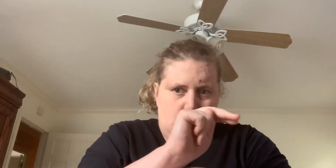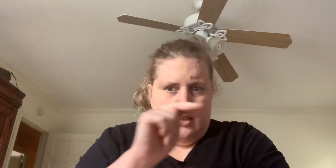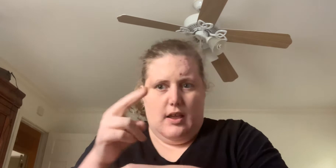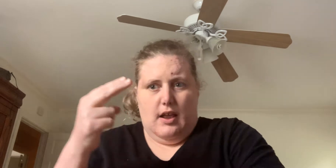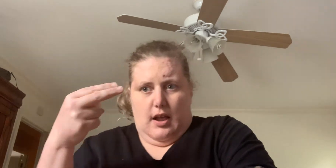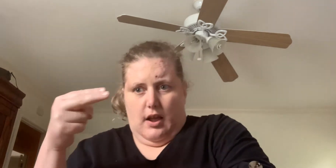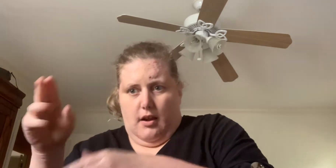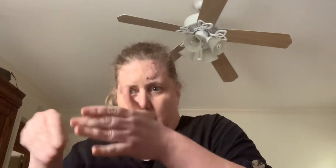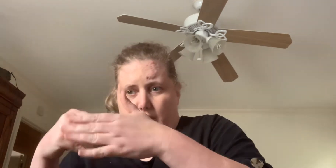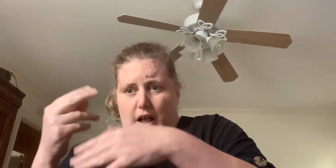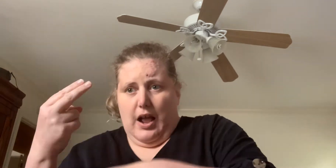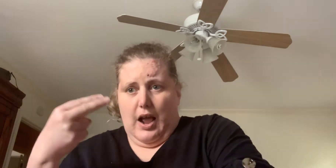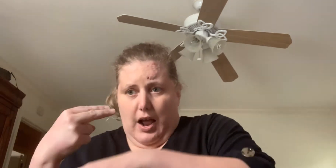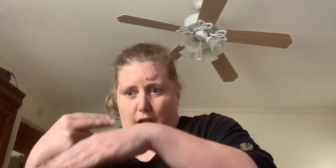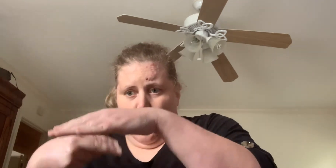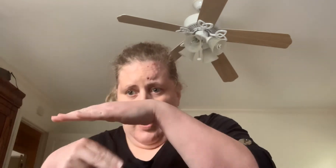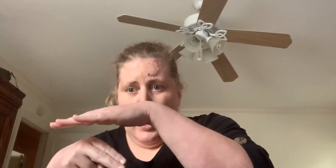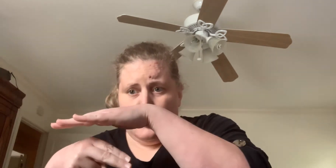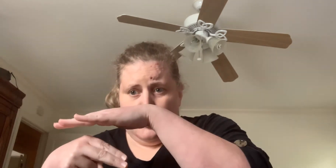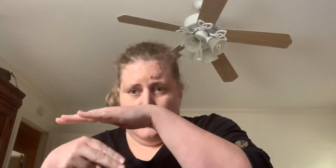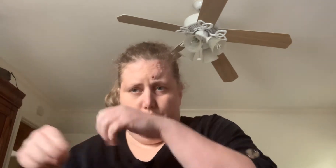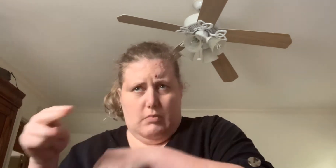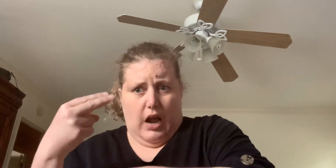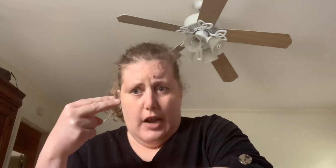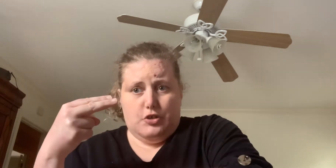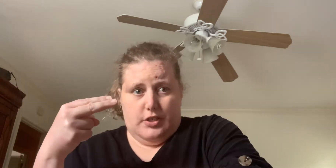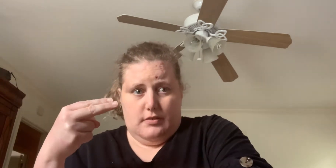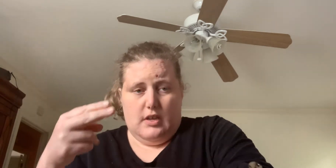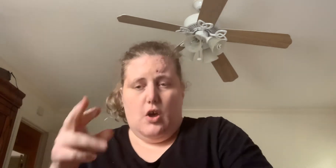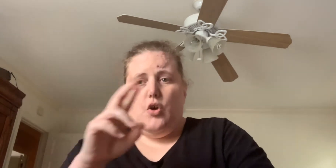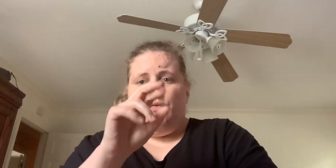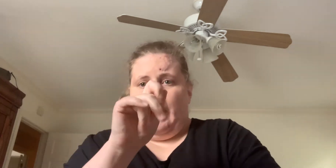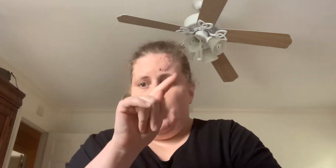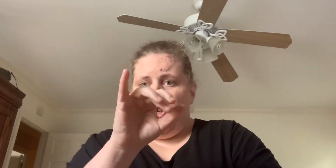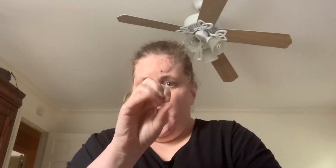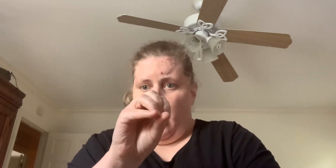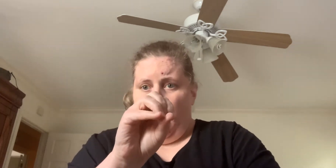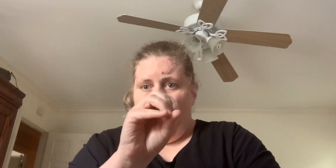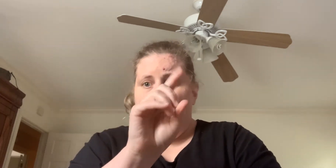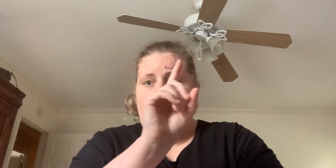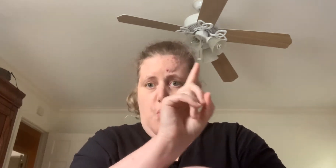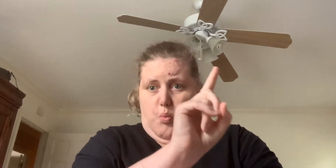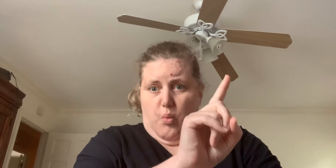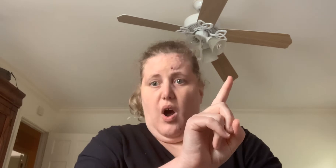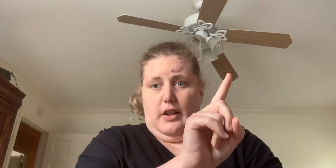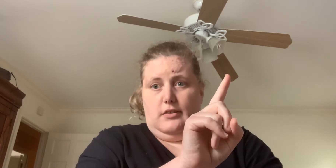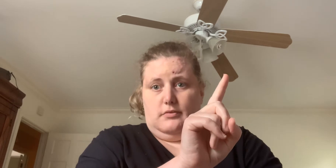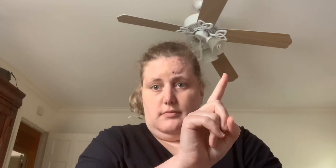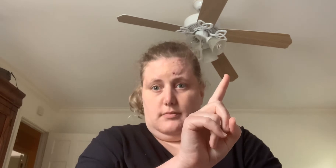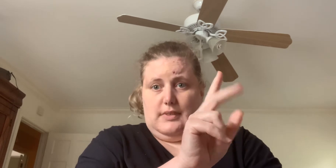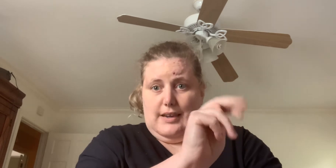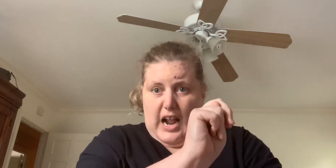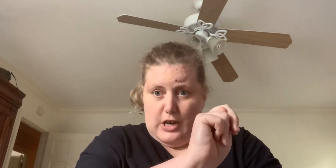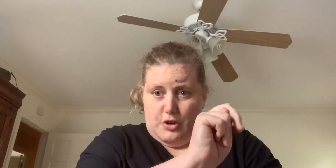The ratio here then would be 1 nitrogen to every